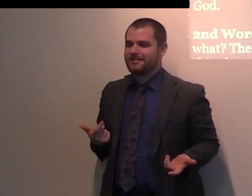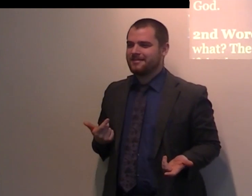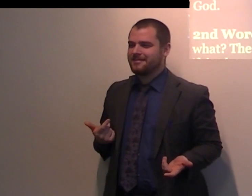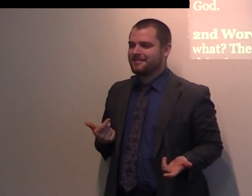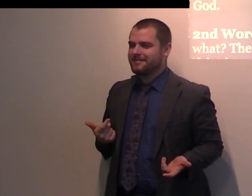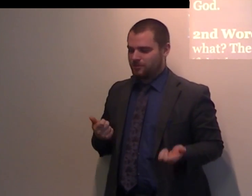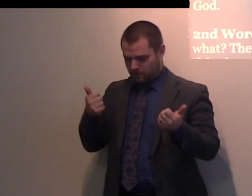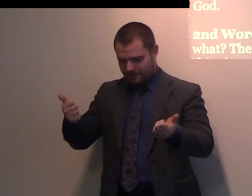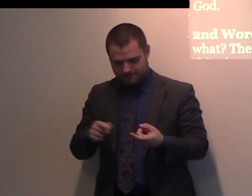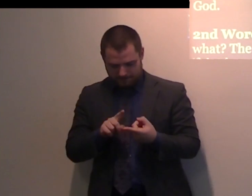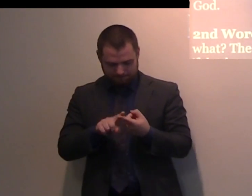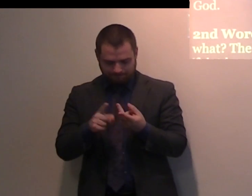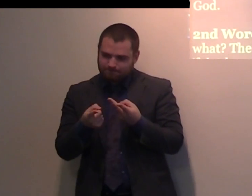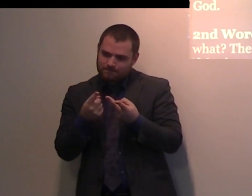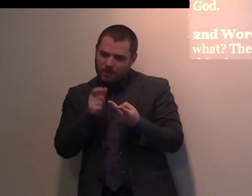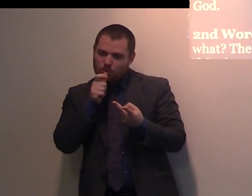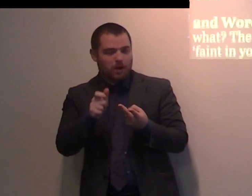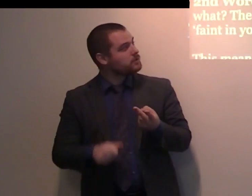Second word, stop trying.